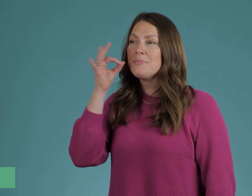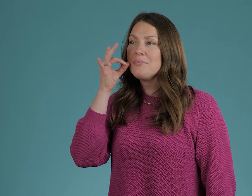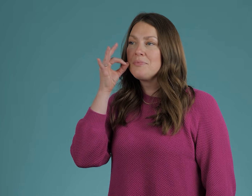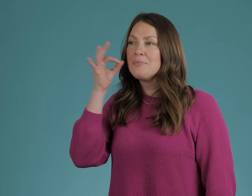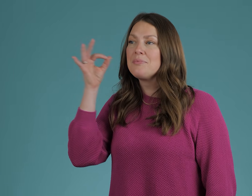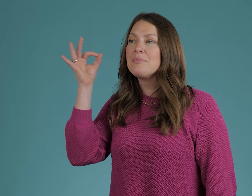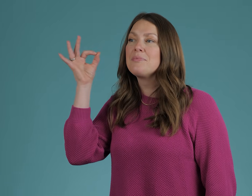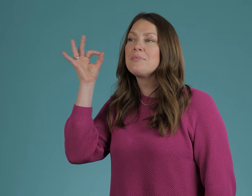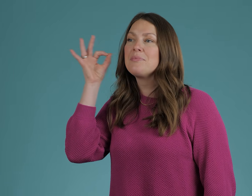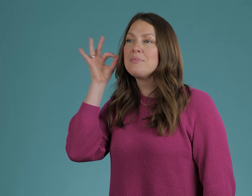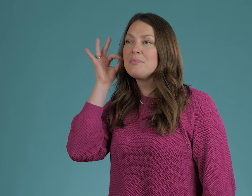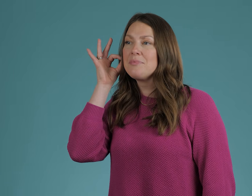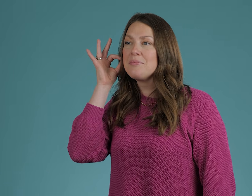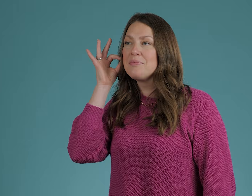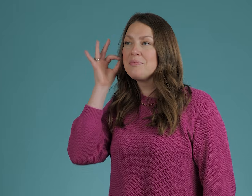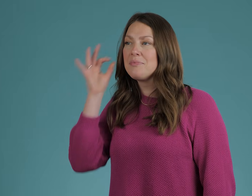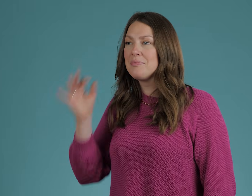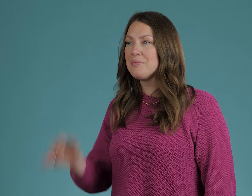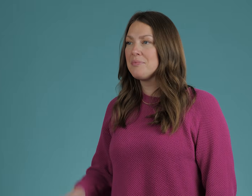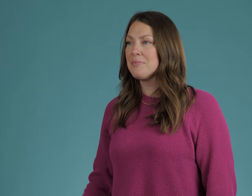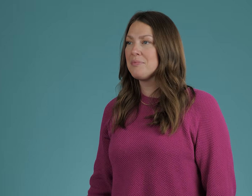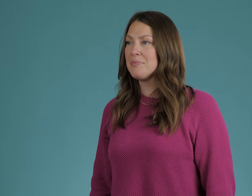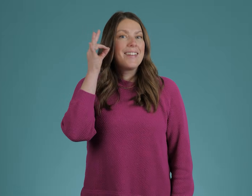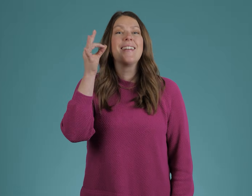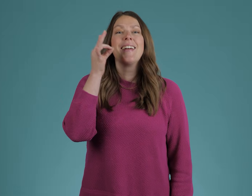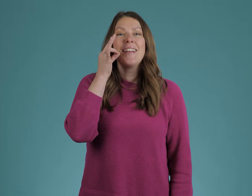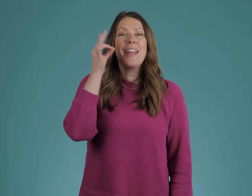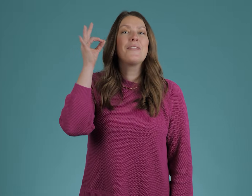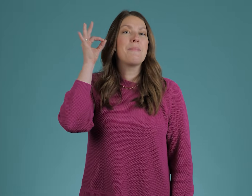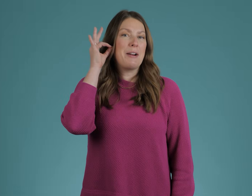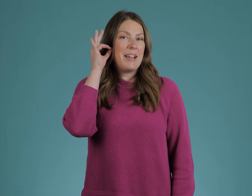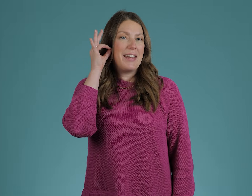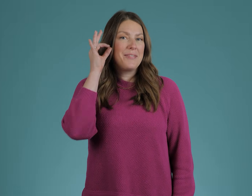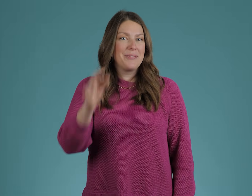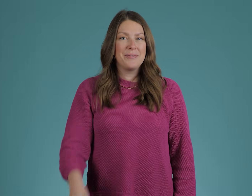an F on the side of your face. Native American.